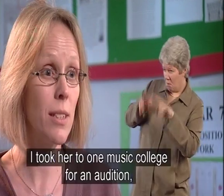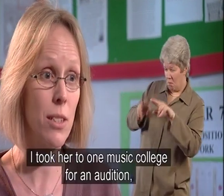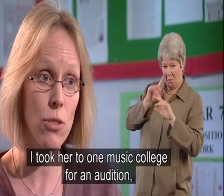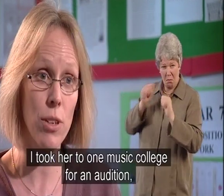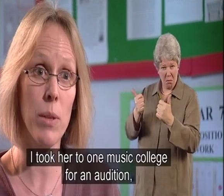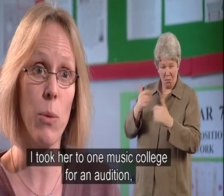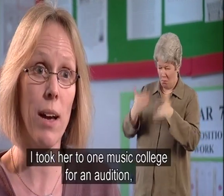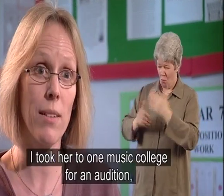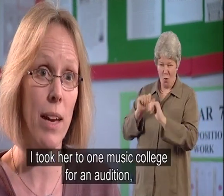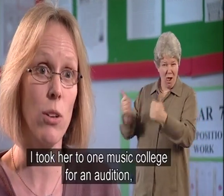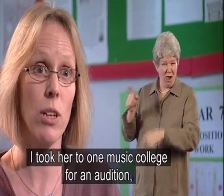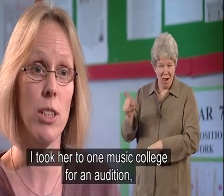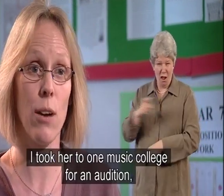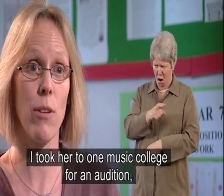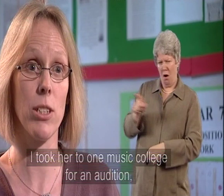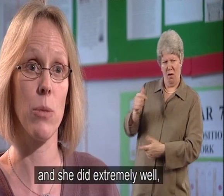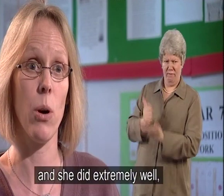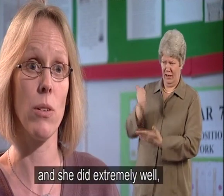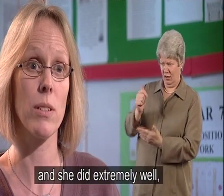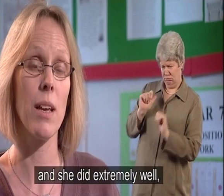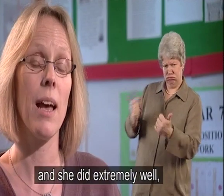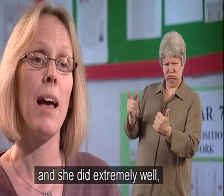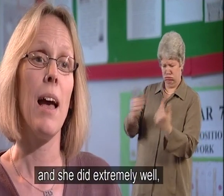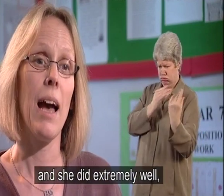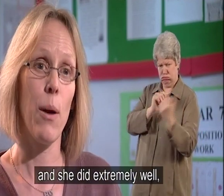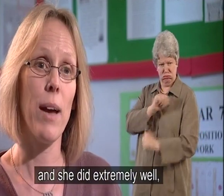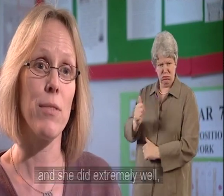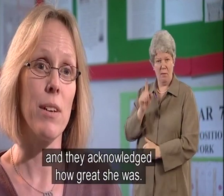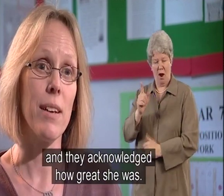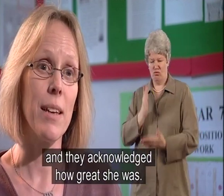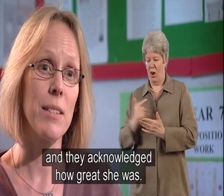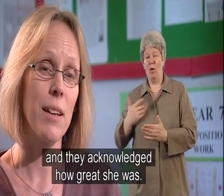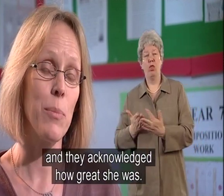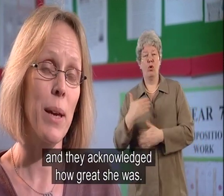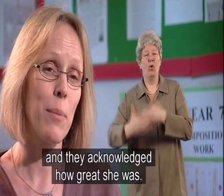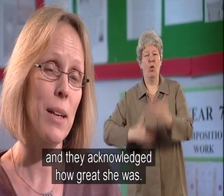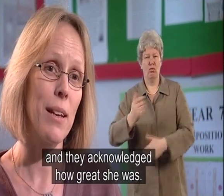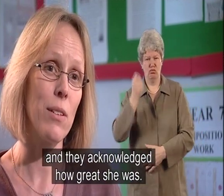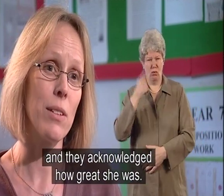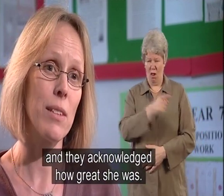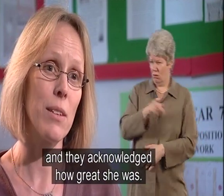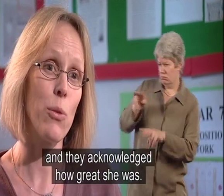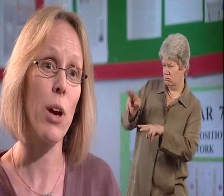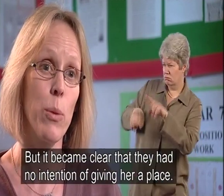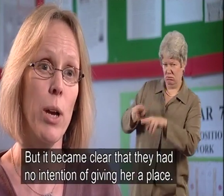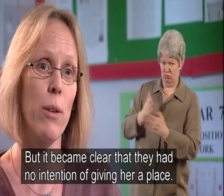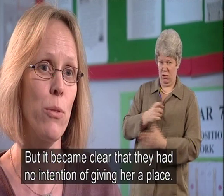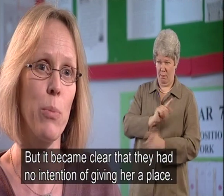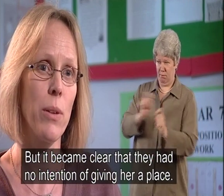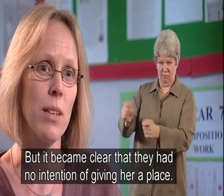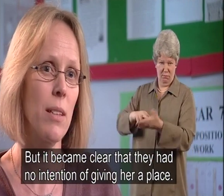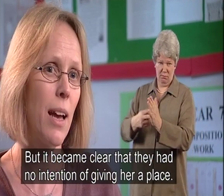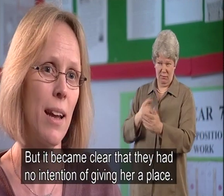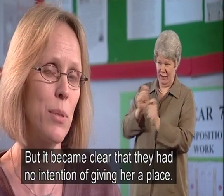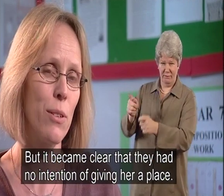audition and did extremely well and they acknowledged how great she was. However, it suddenly became clear that although we were going through